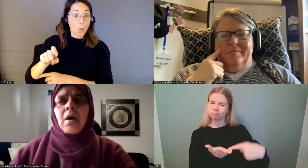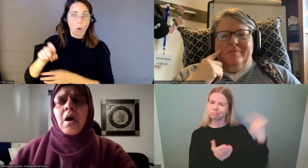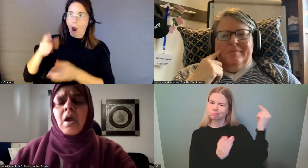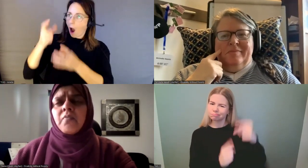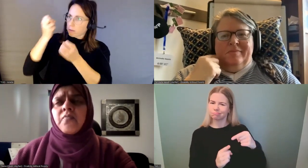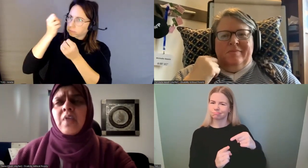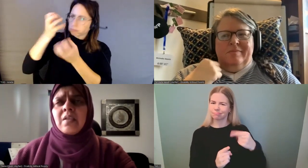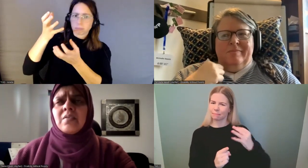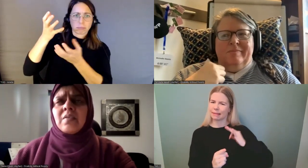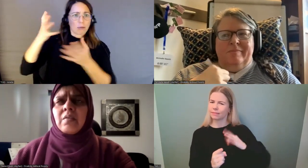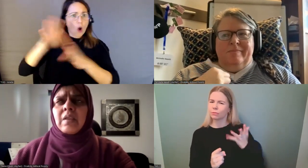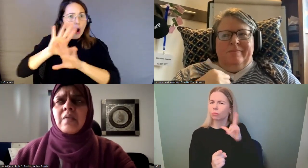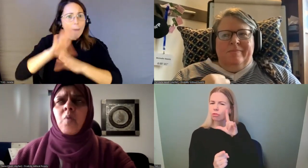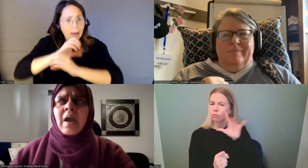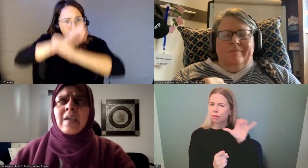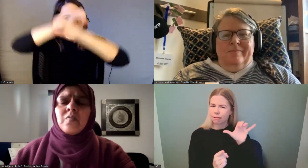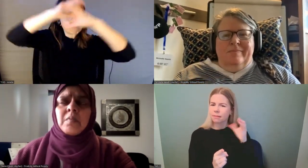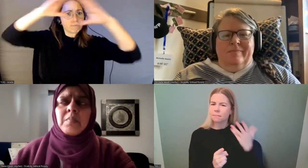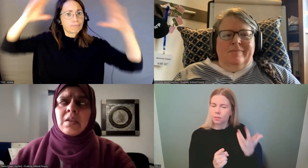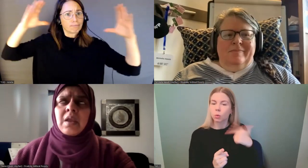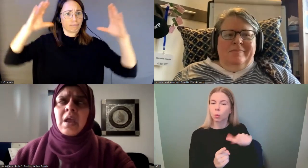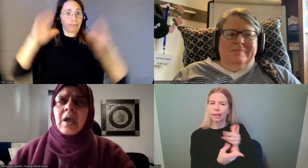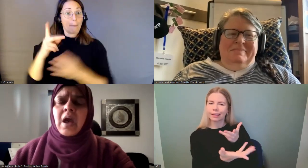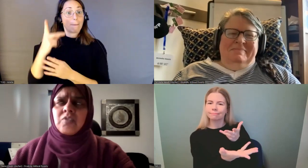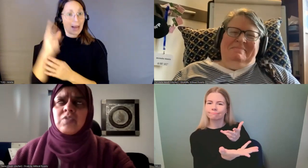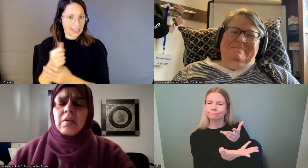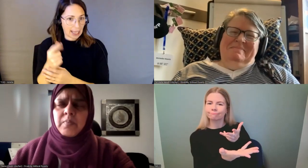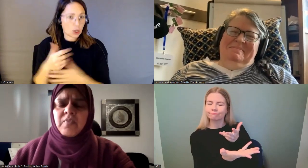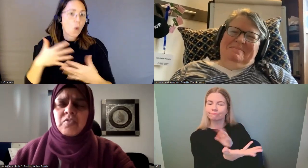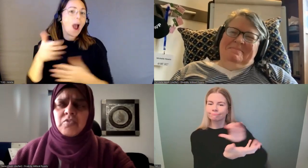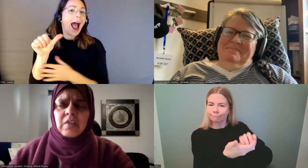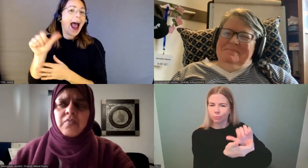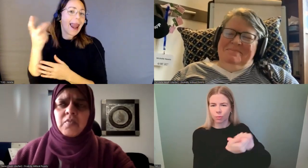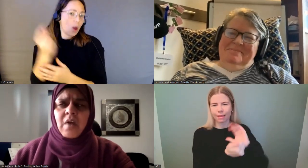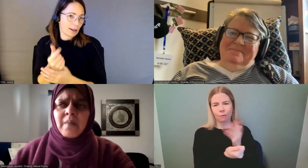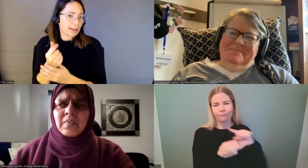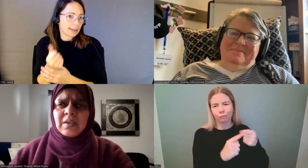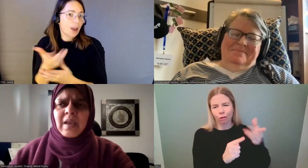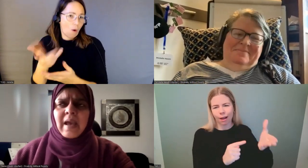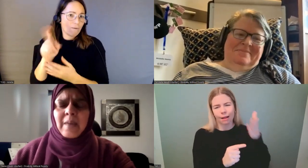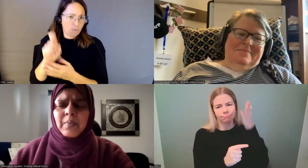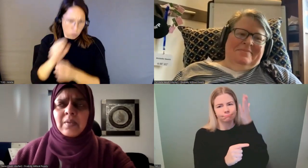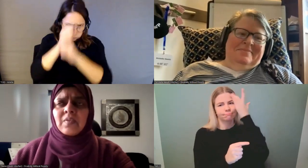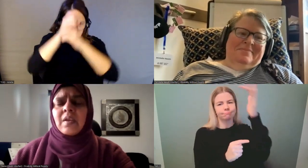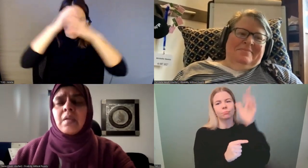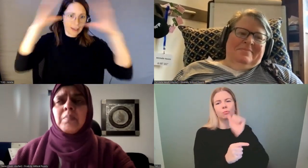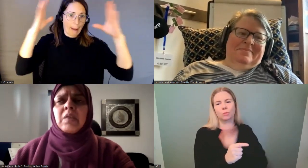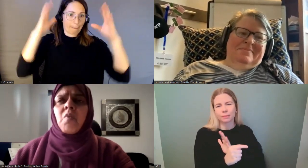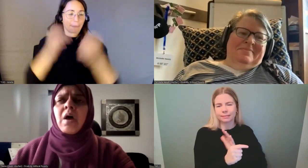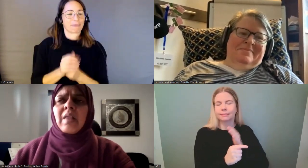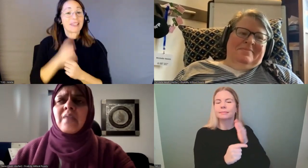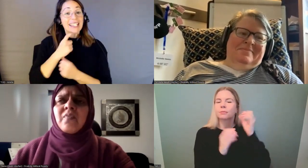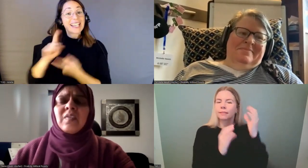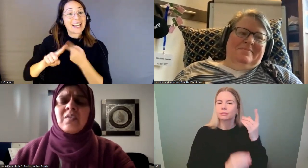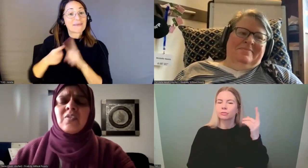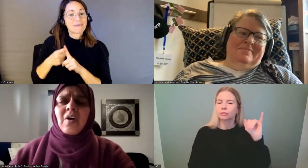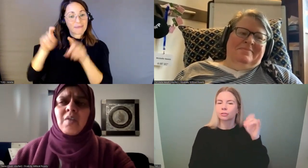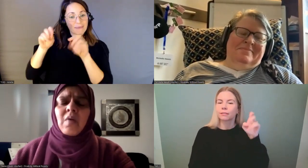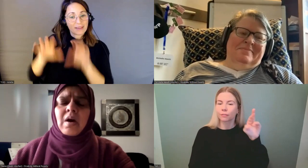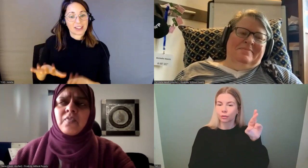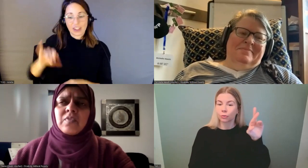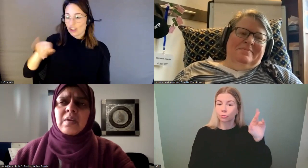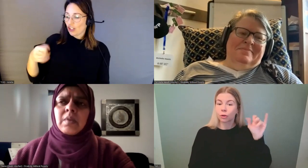with our friend and wise woman, Professor Jennifer Robson, happens. Meanwhile, I